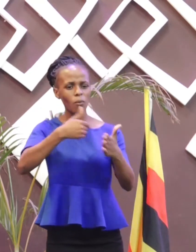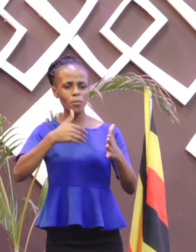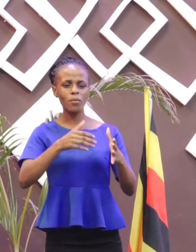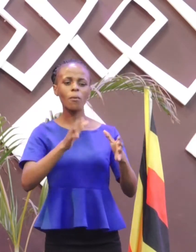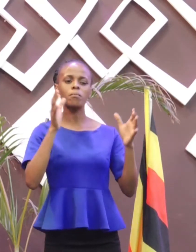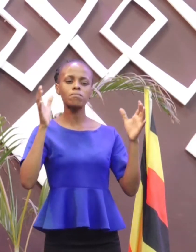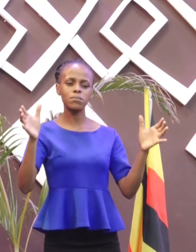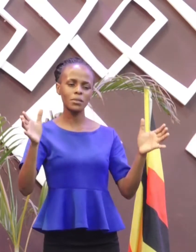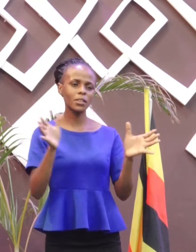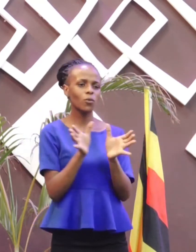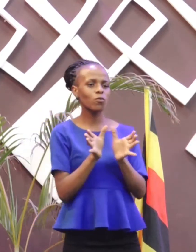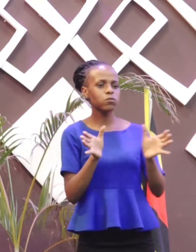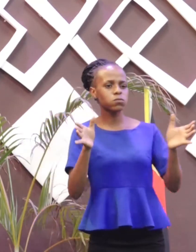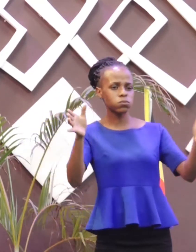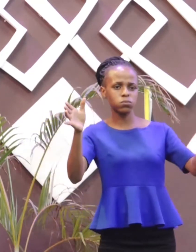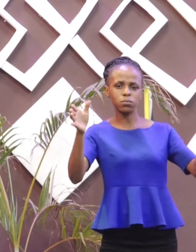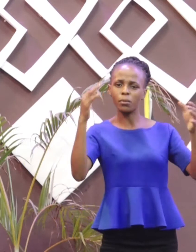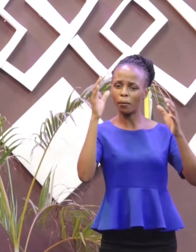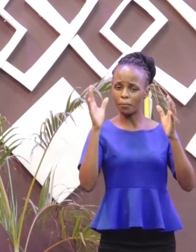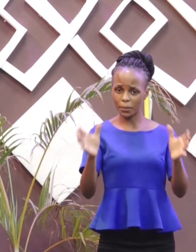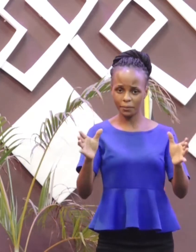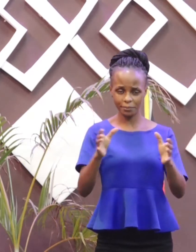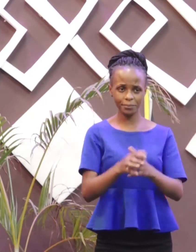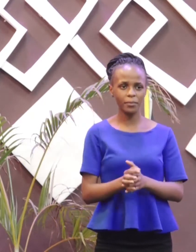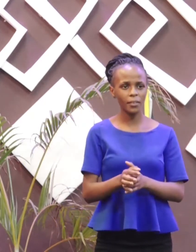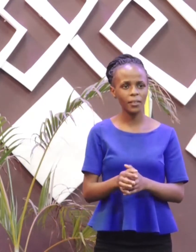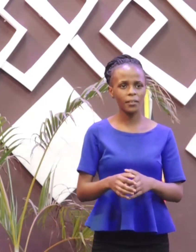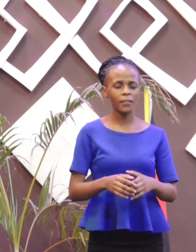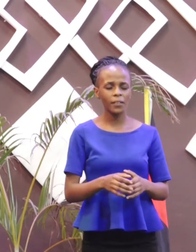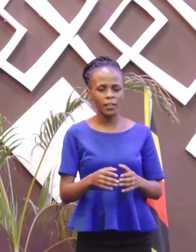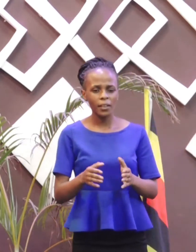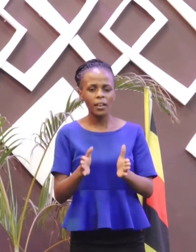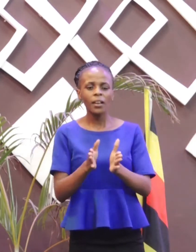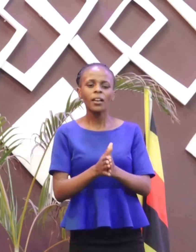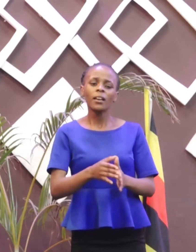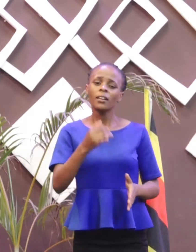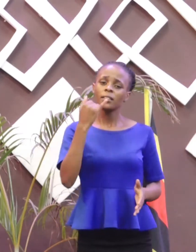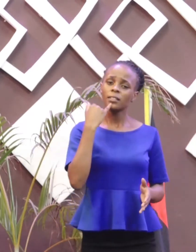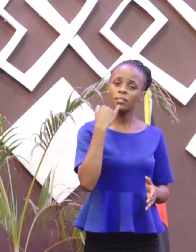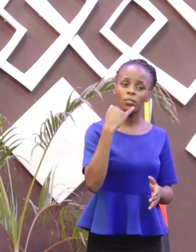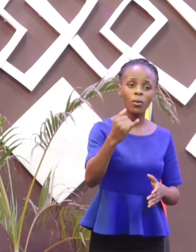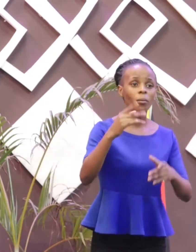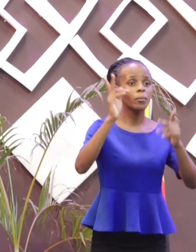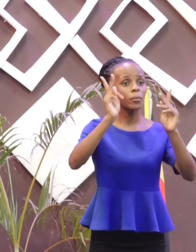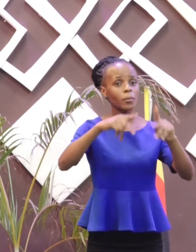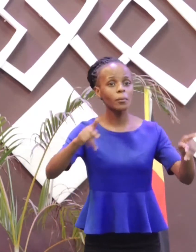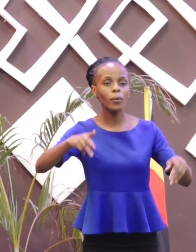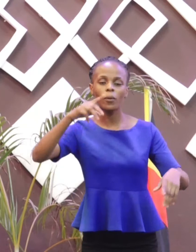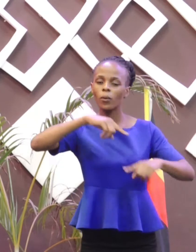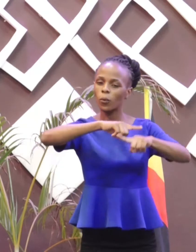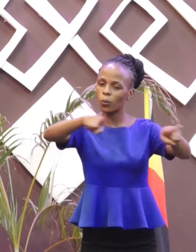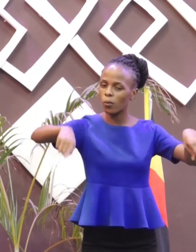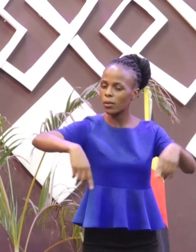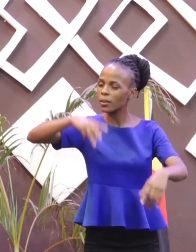congregation, bayimira maaso g'ekibiina, and they told people that we will inherit